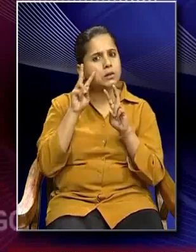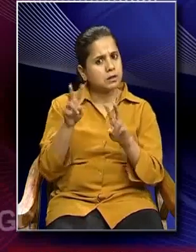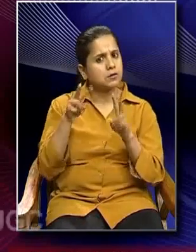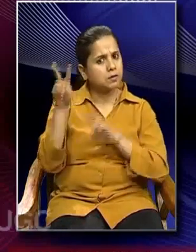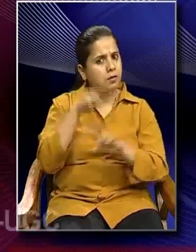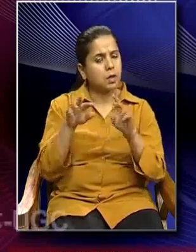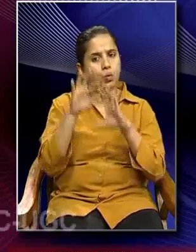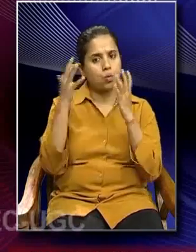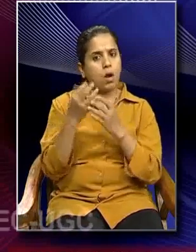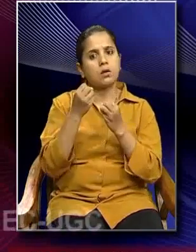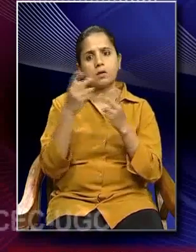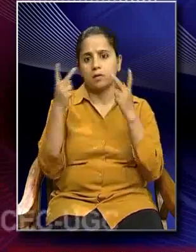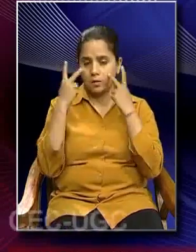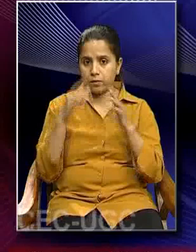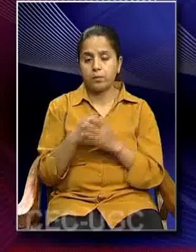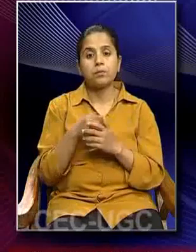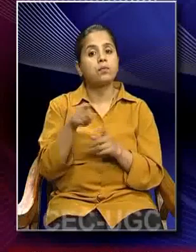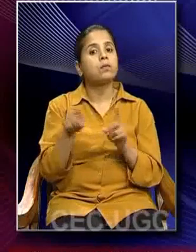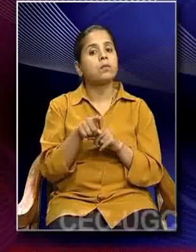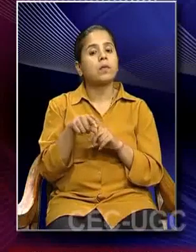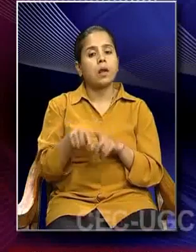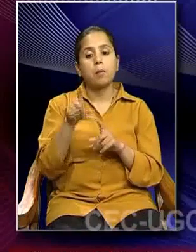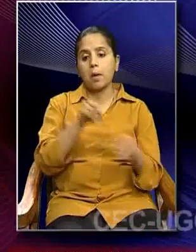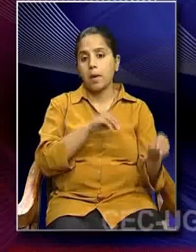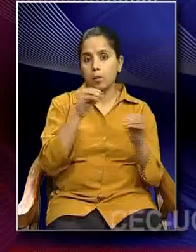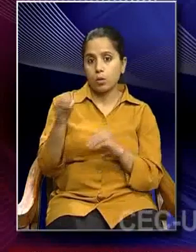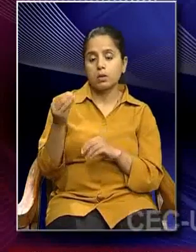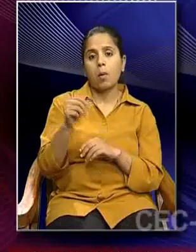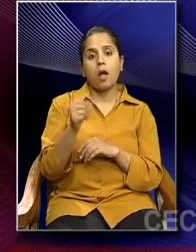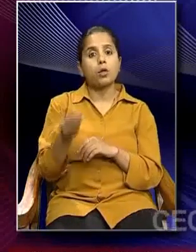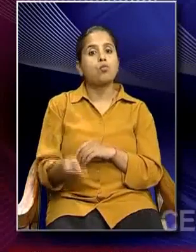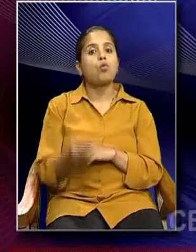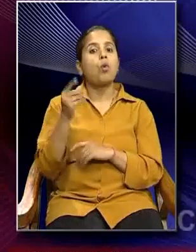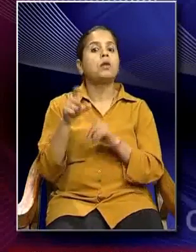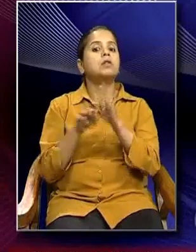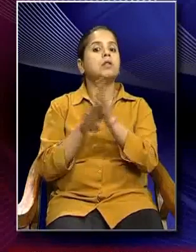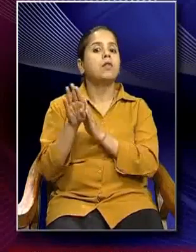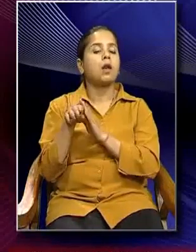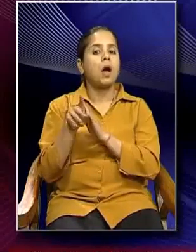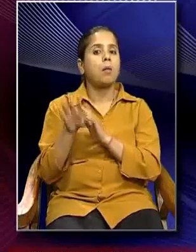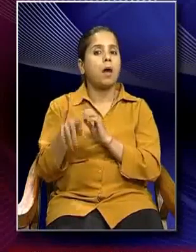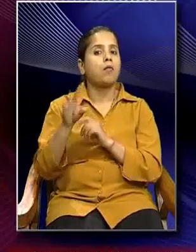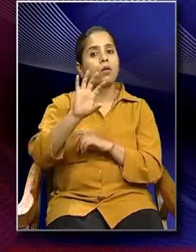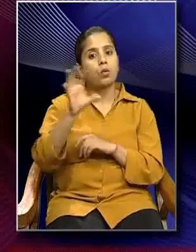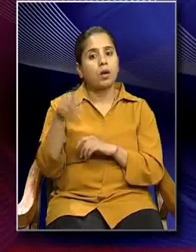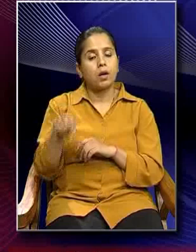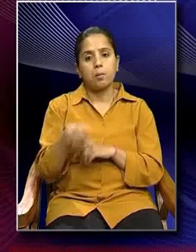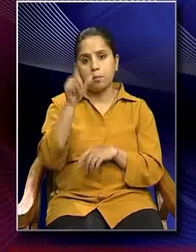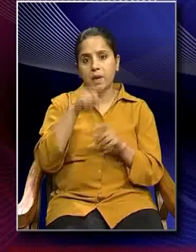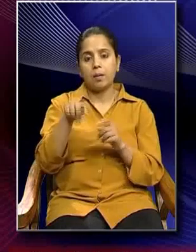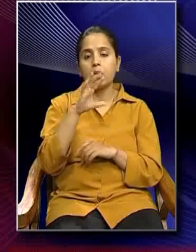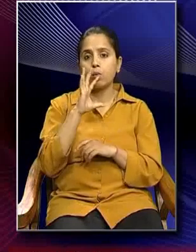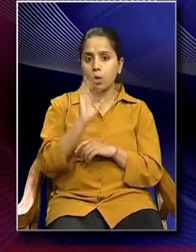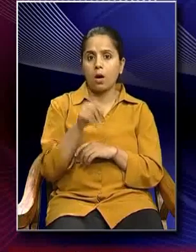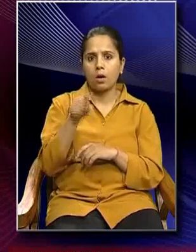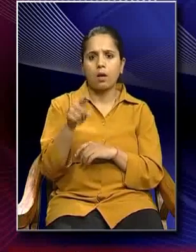part of the world. And so therefore immigration in some more developed countries is keeping the population size away from actually